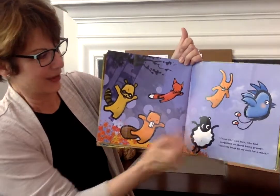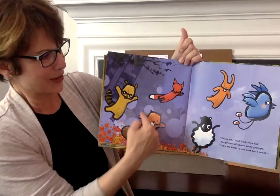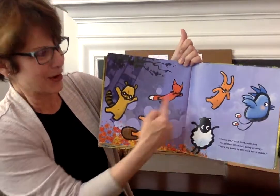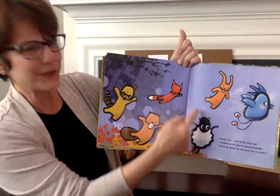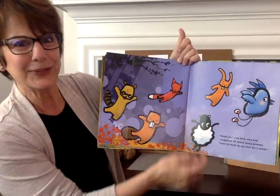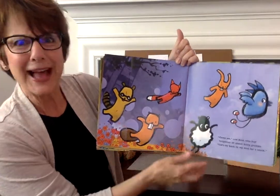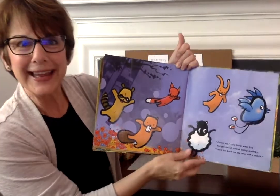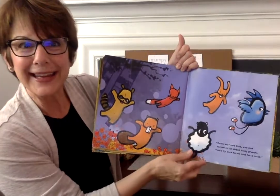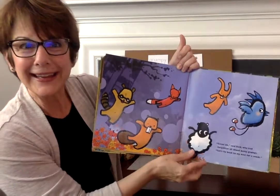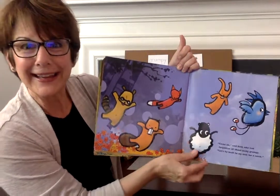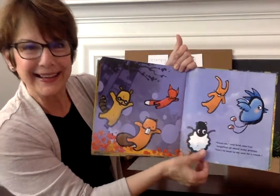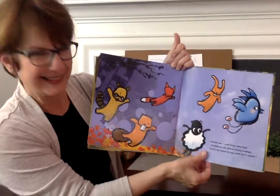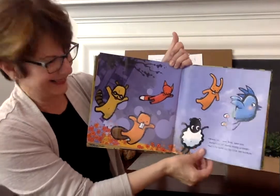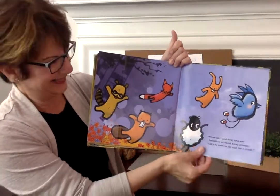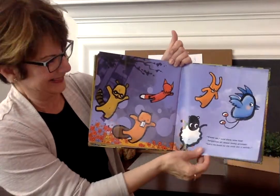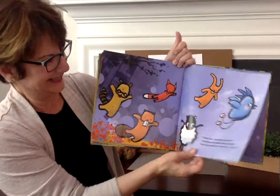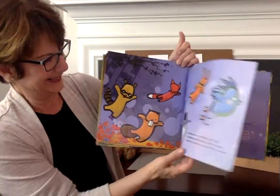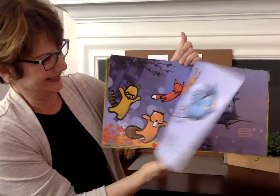They're all flying.